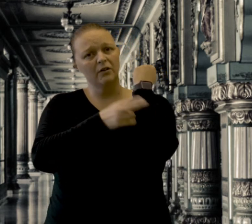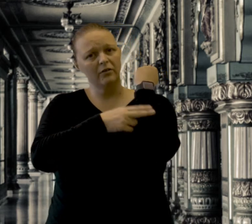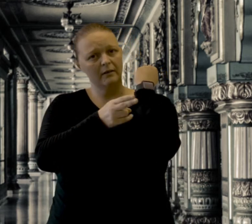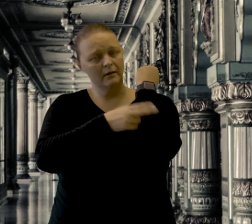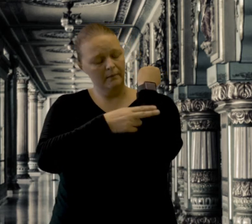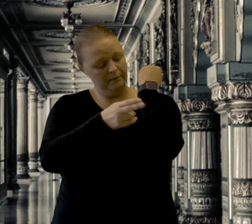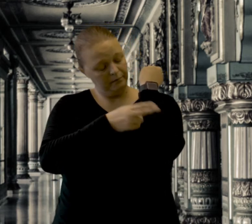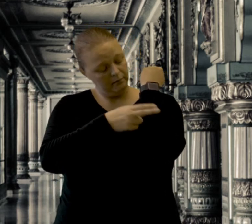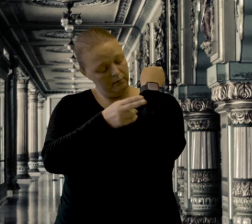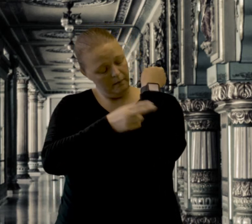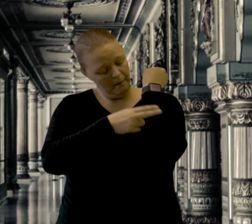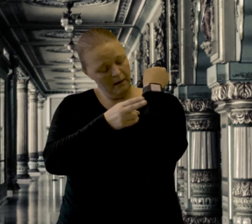first.